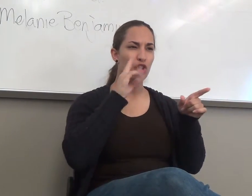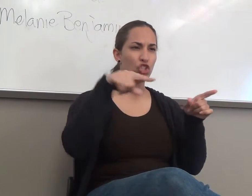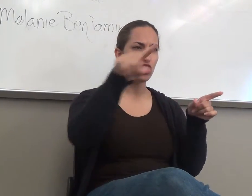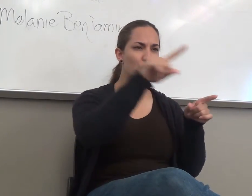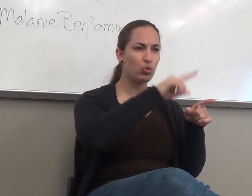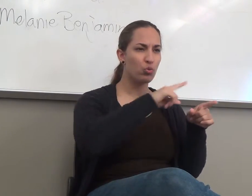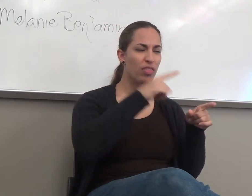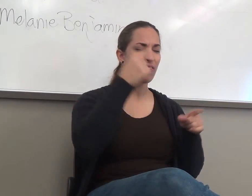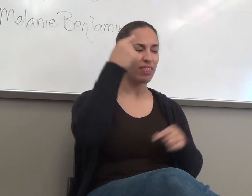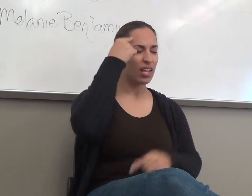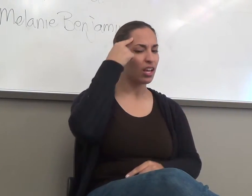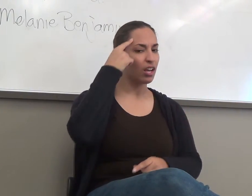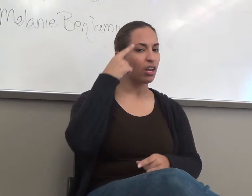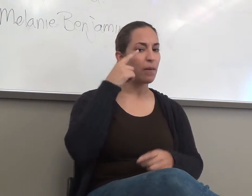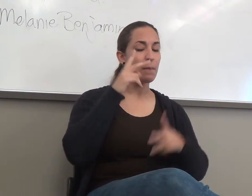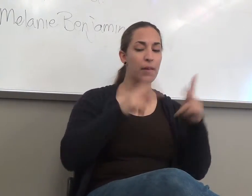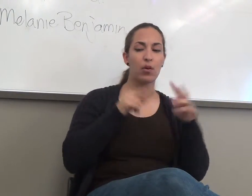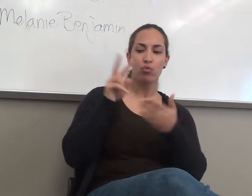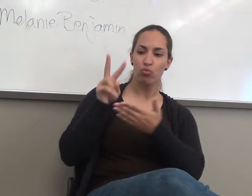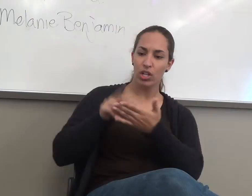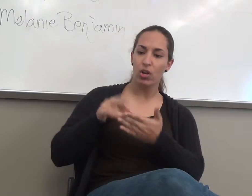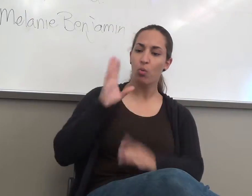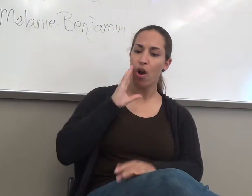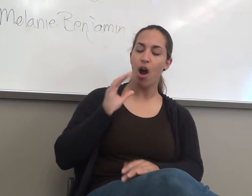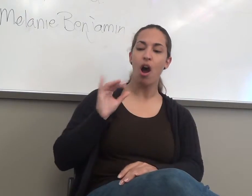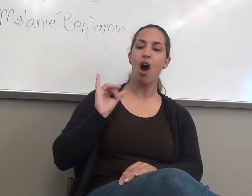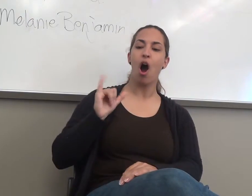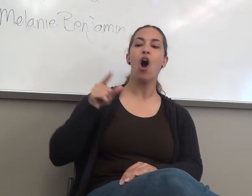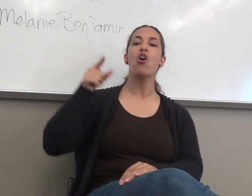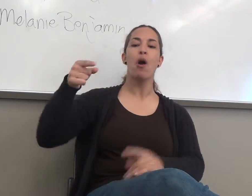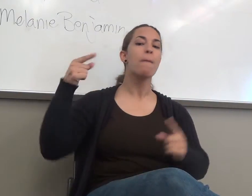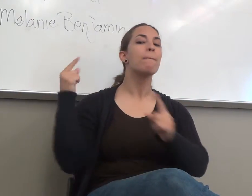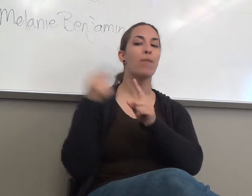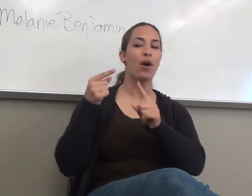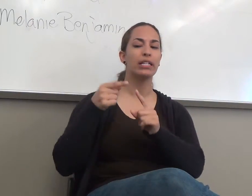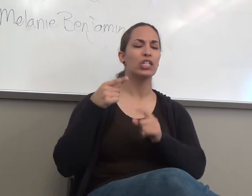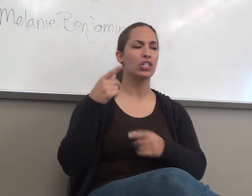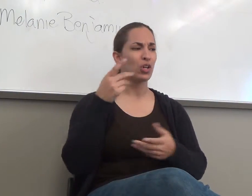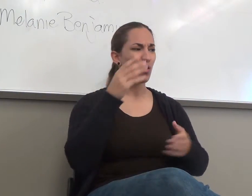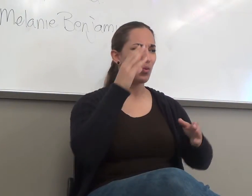Anybody? No, I don't think it would, because it just narrates. So you have to have something that